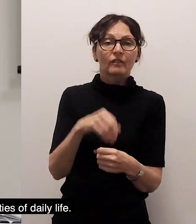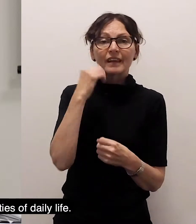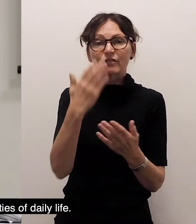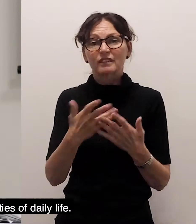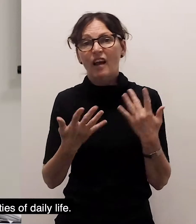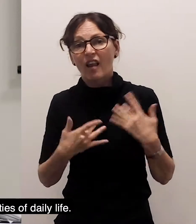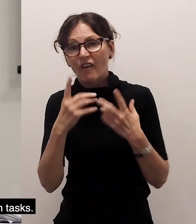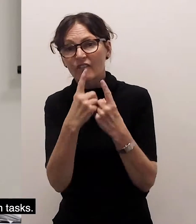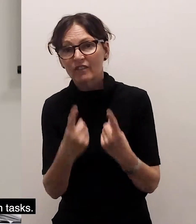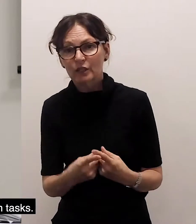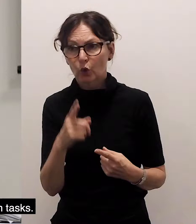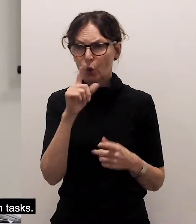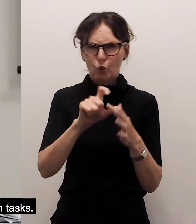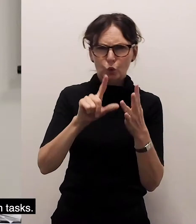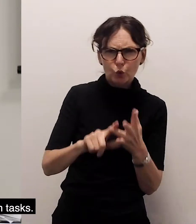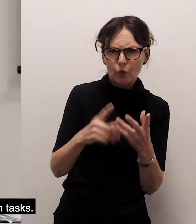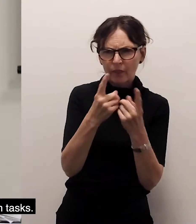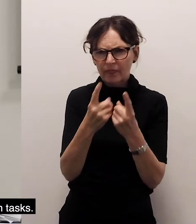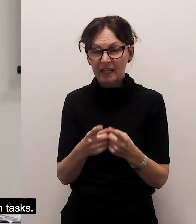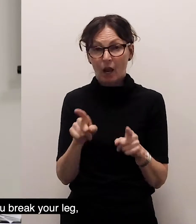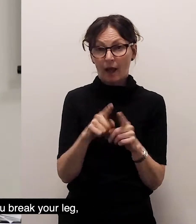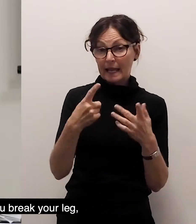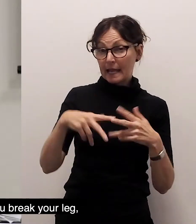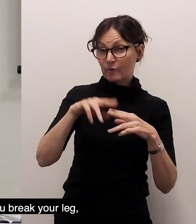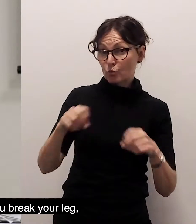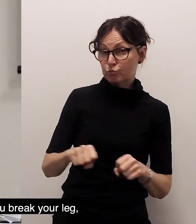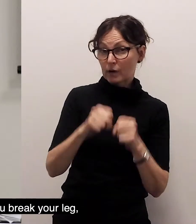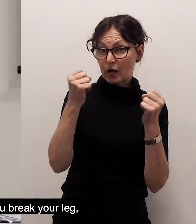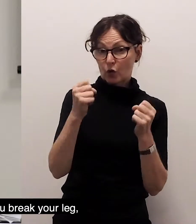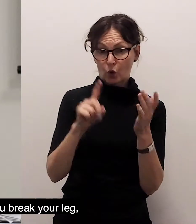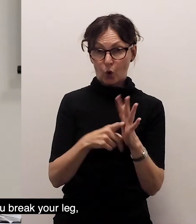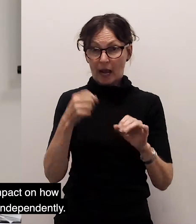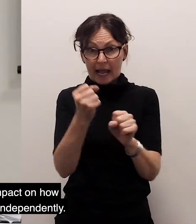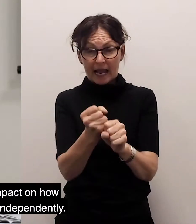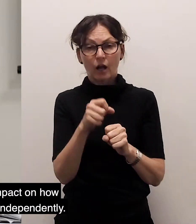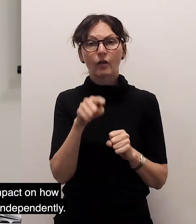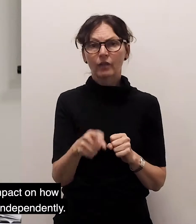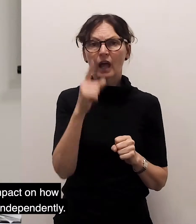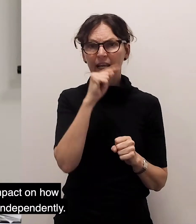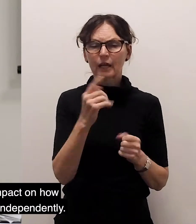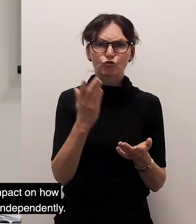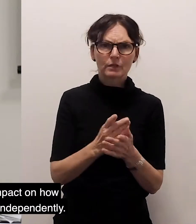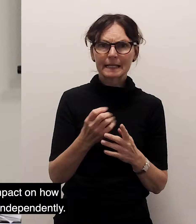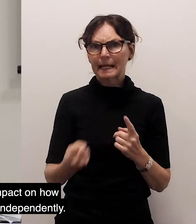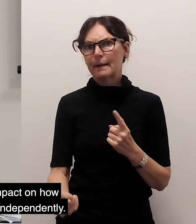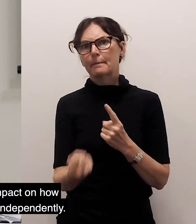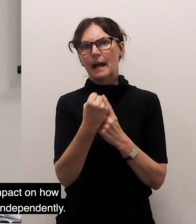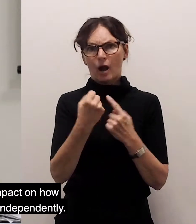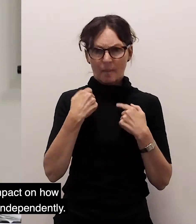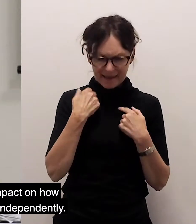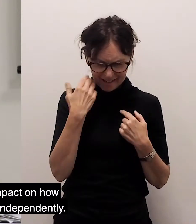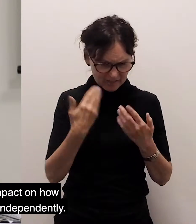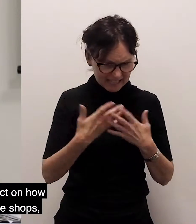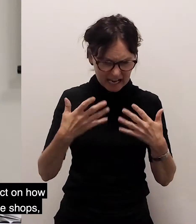activities of daily life or perform tasks. So once again, if you break your leg, it could really impact on how you get